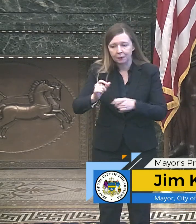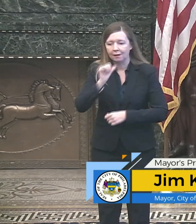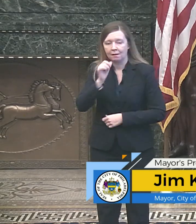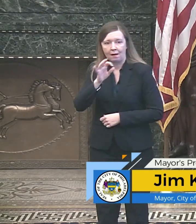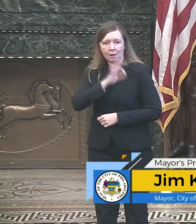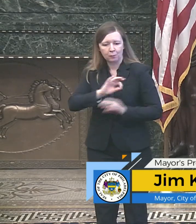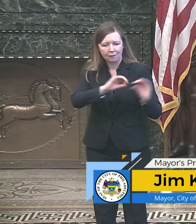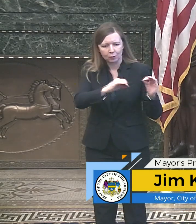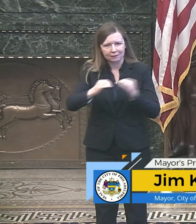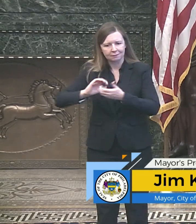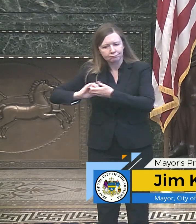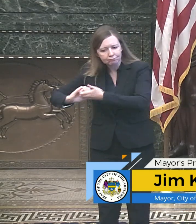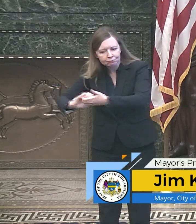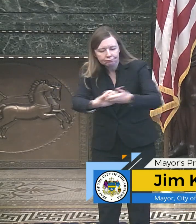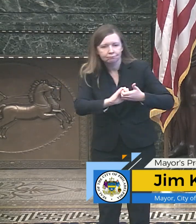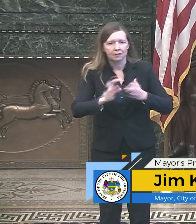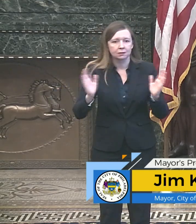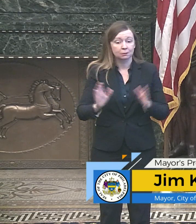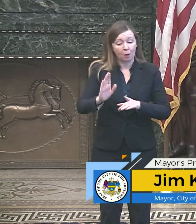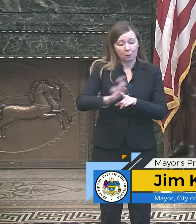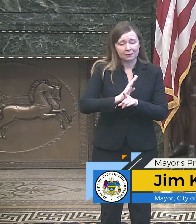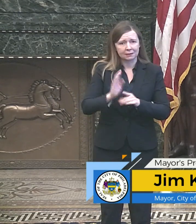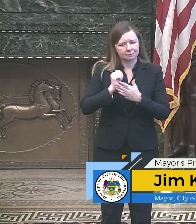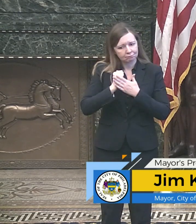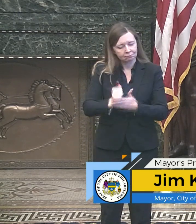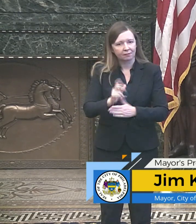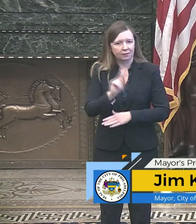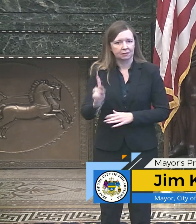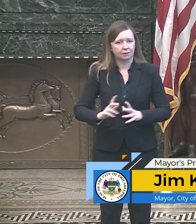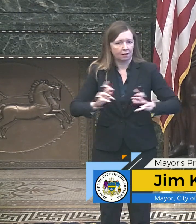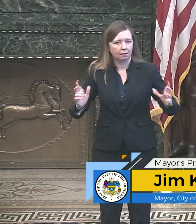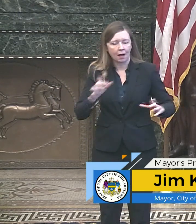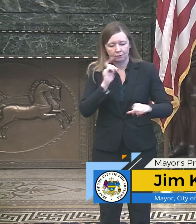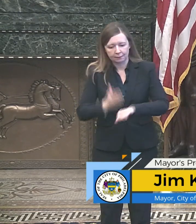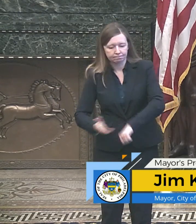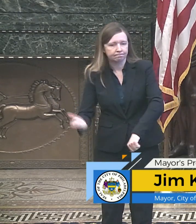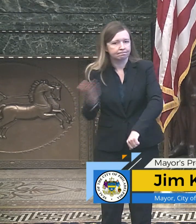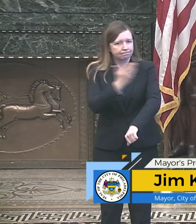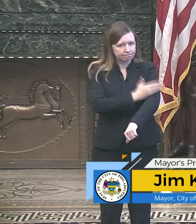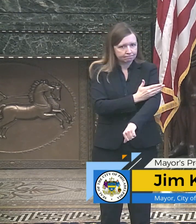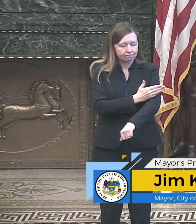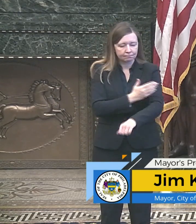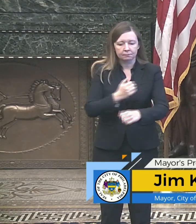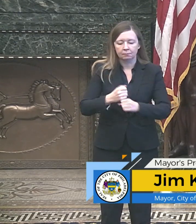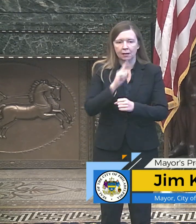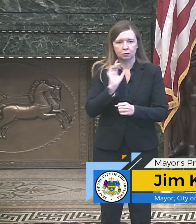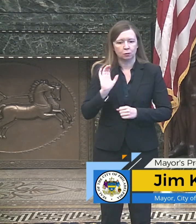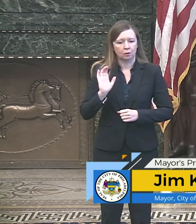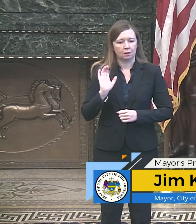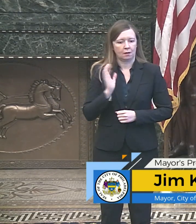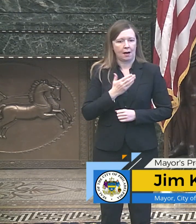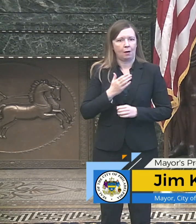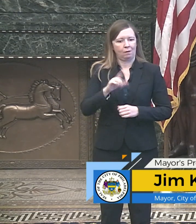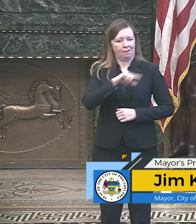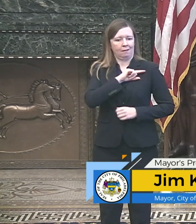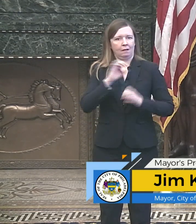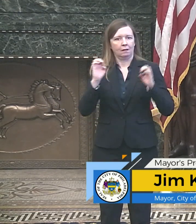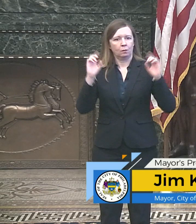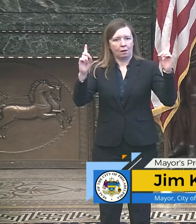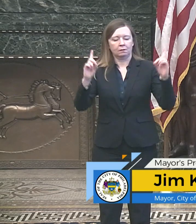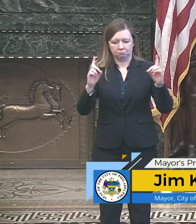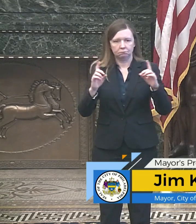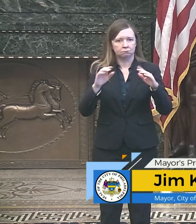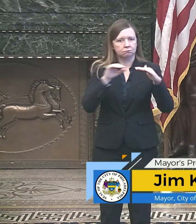nonprofit organizations, and small businesses has helped Philadelphia make great progress to improve access to high-quality early